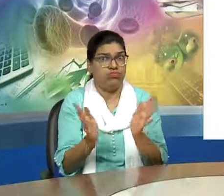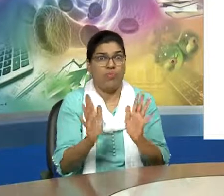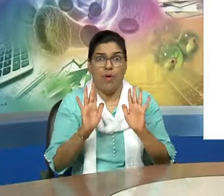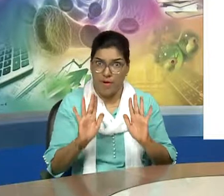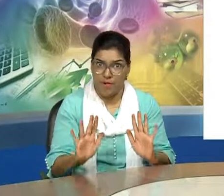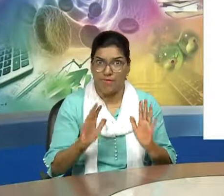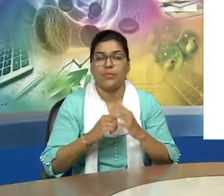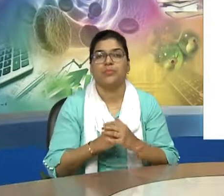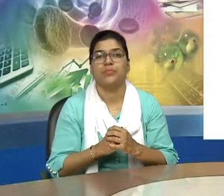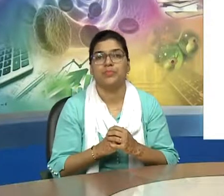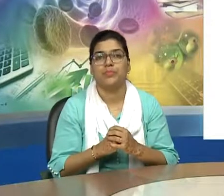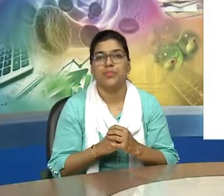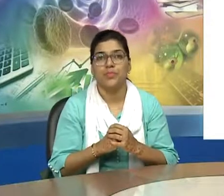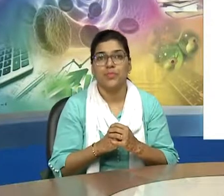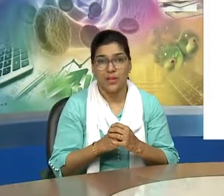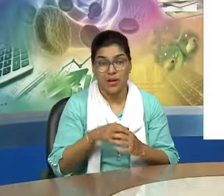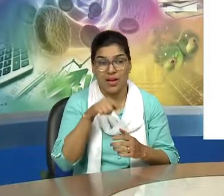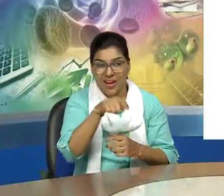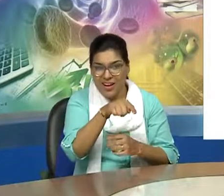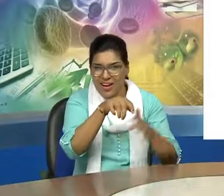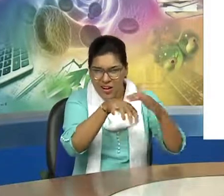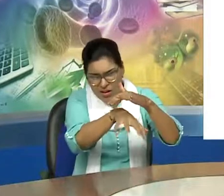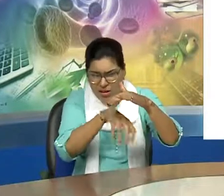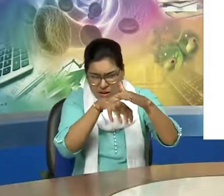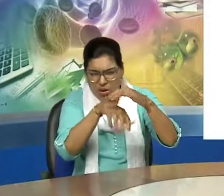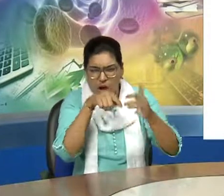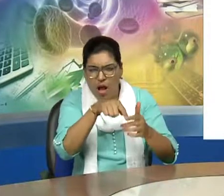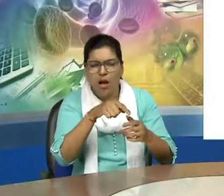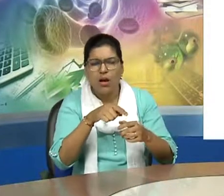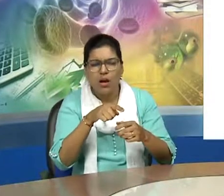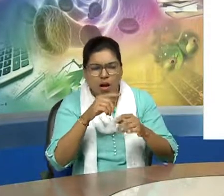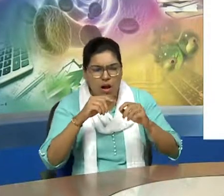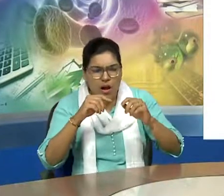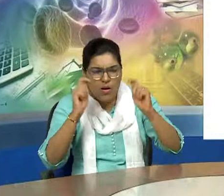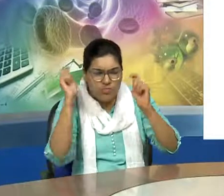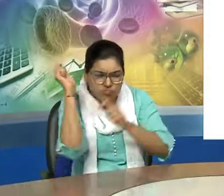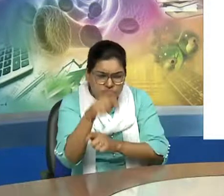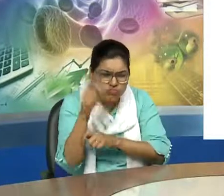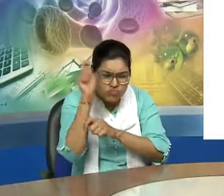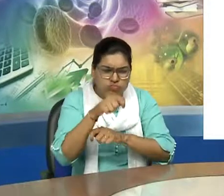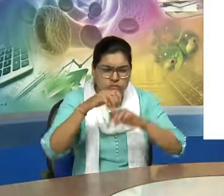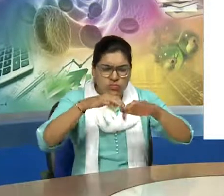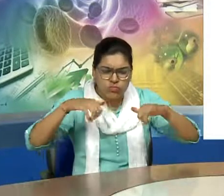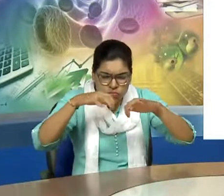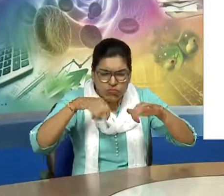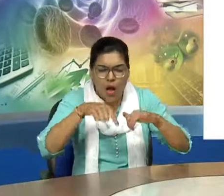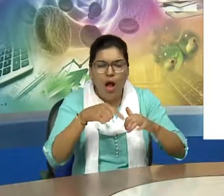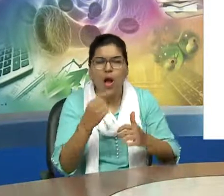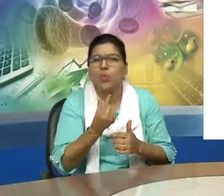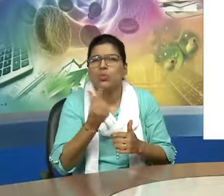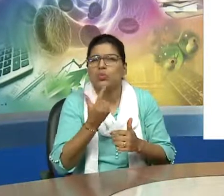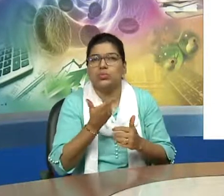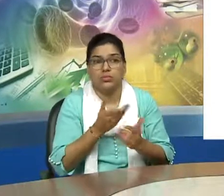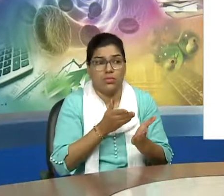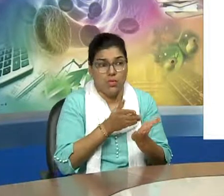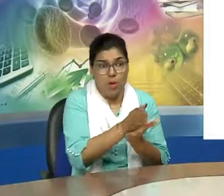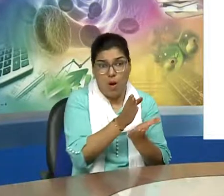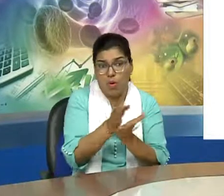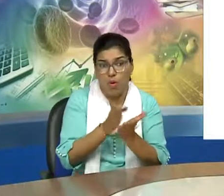seen, these are the items which we get from the mines.